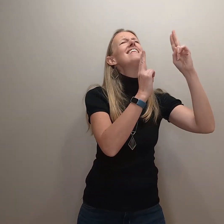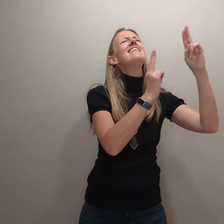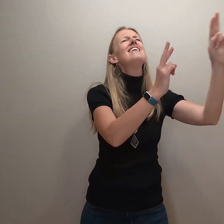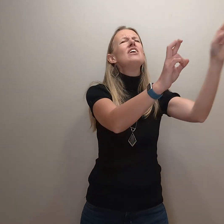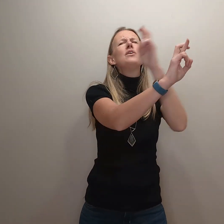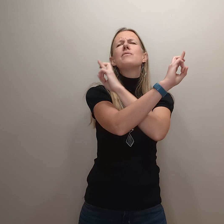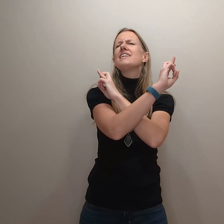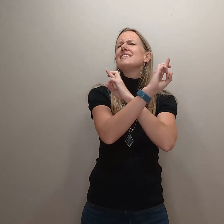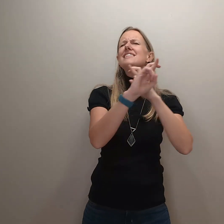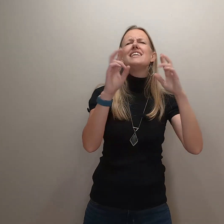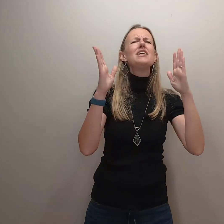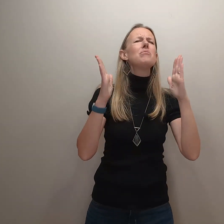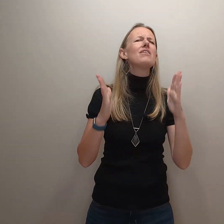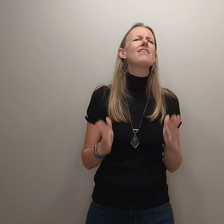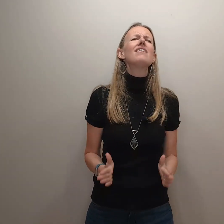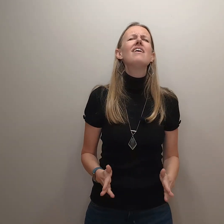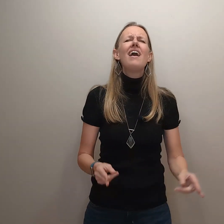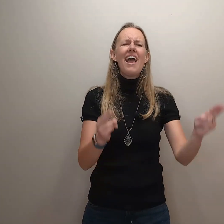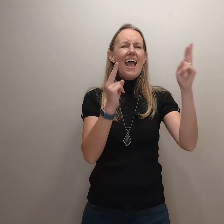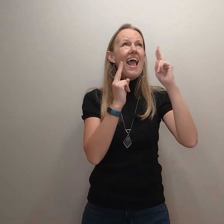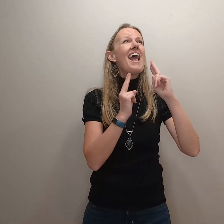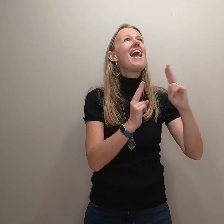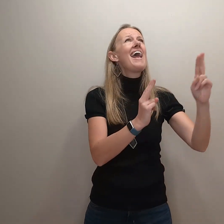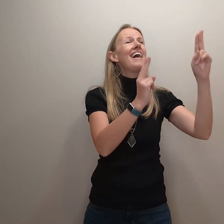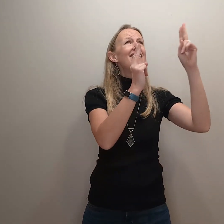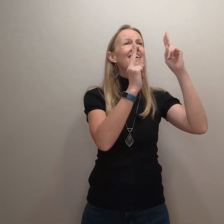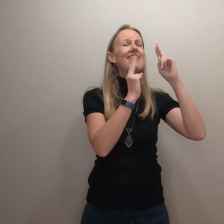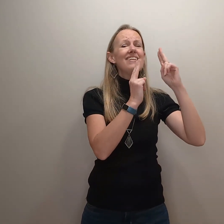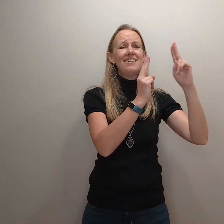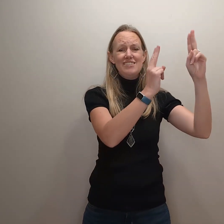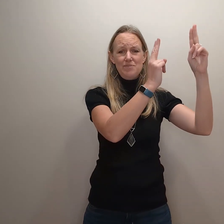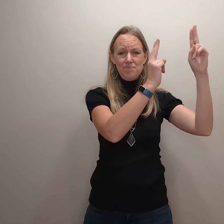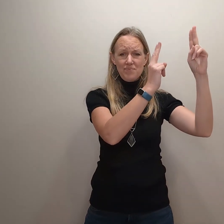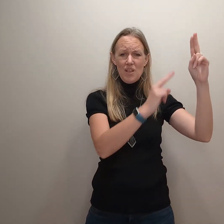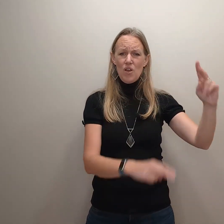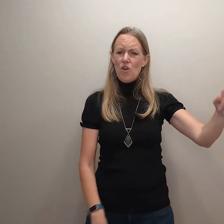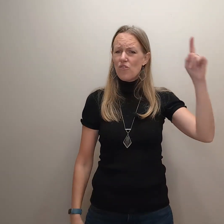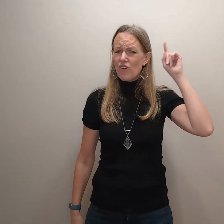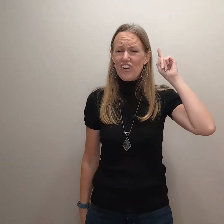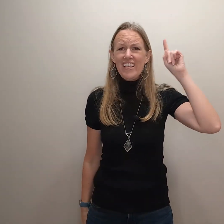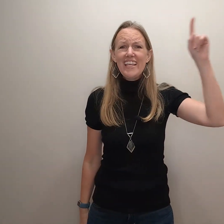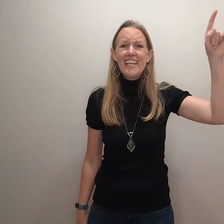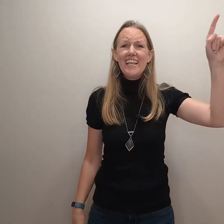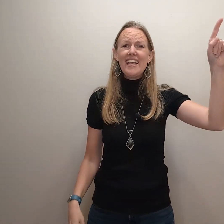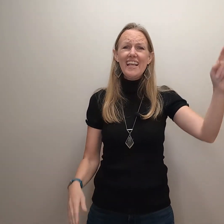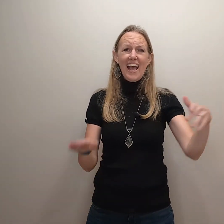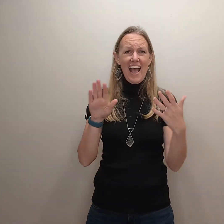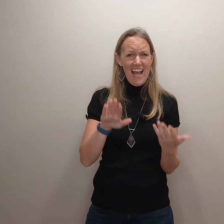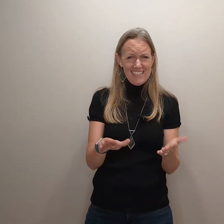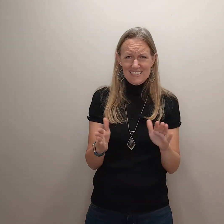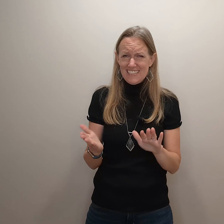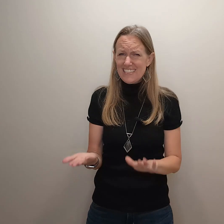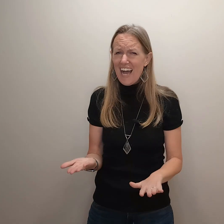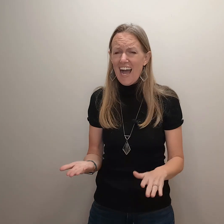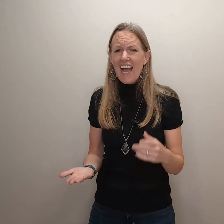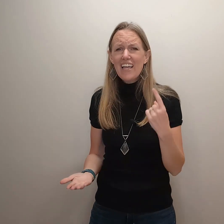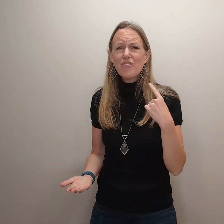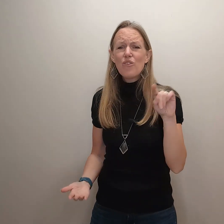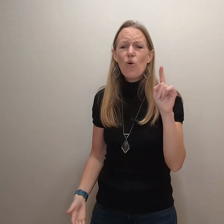hail, Redeemer, hail, for he has died